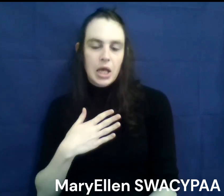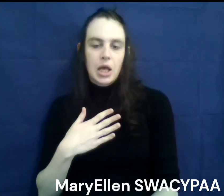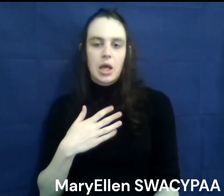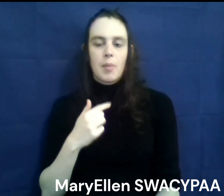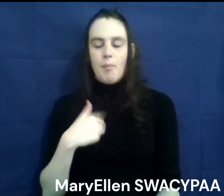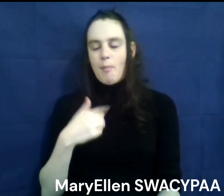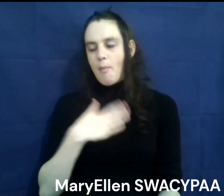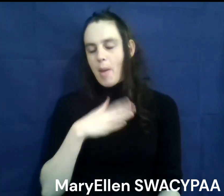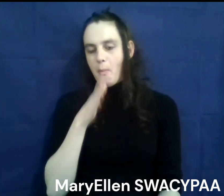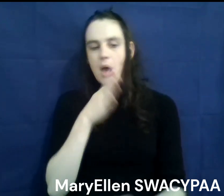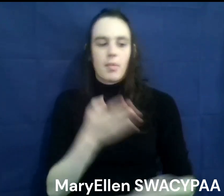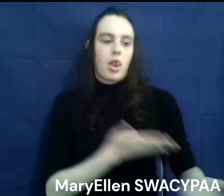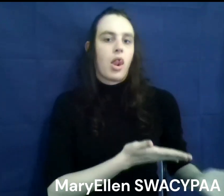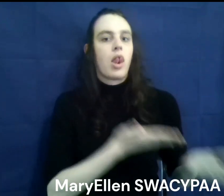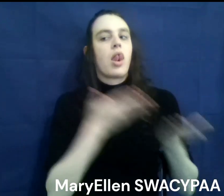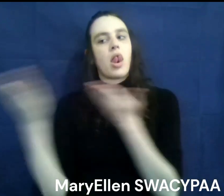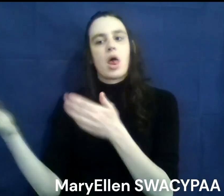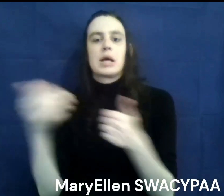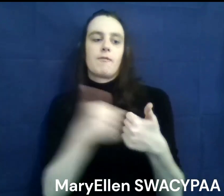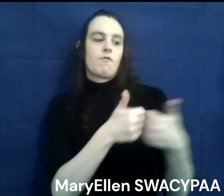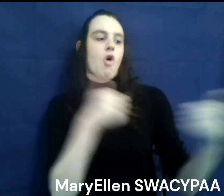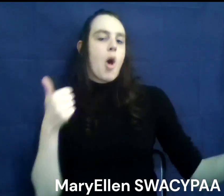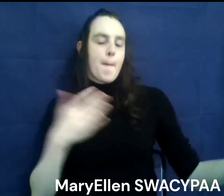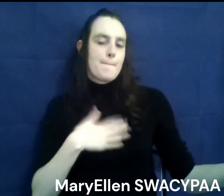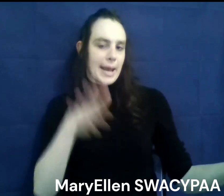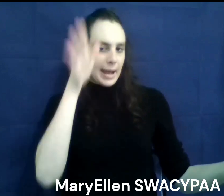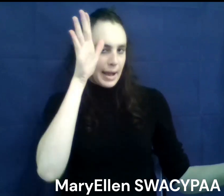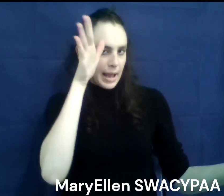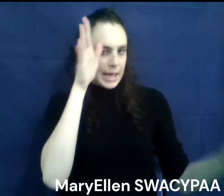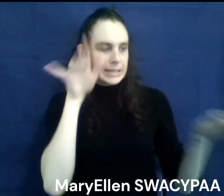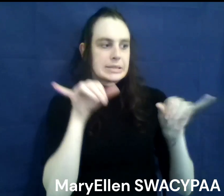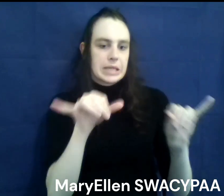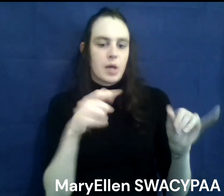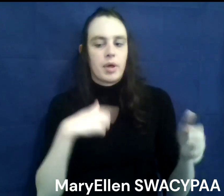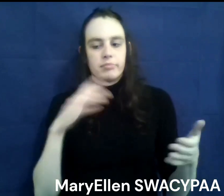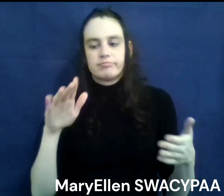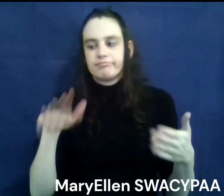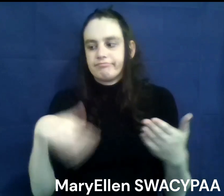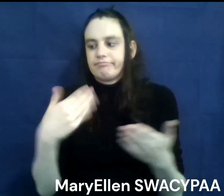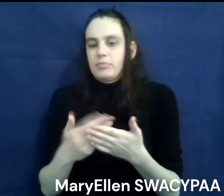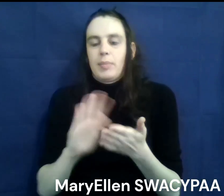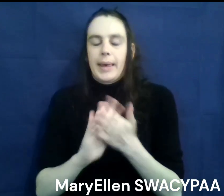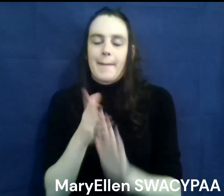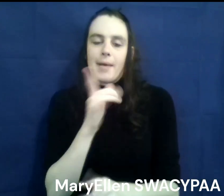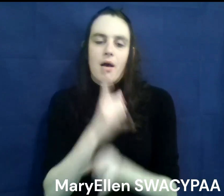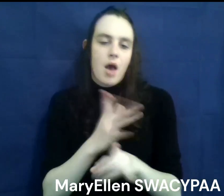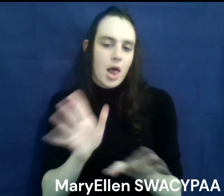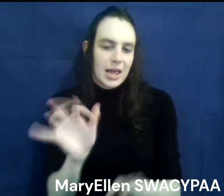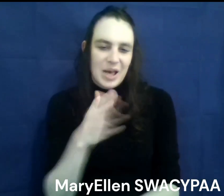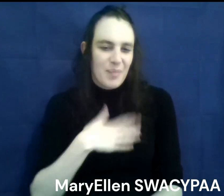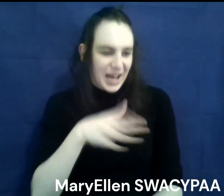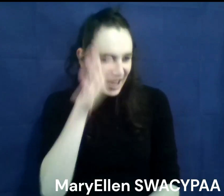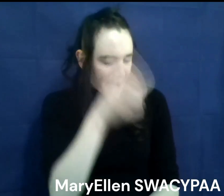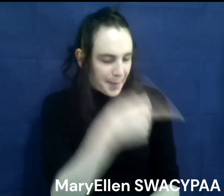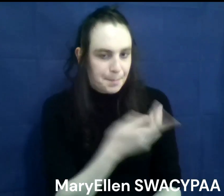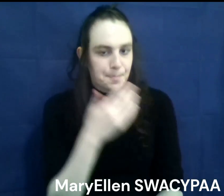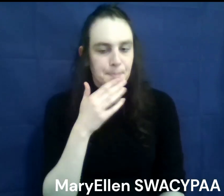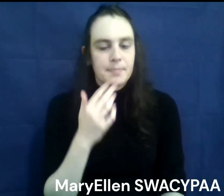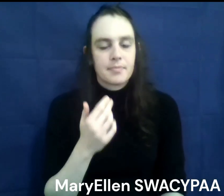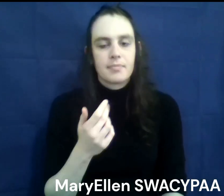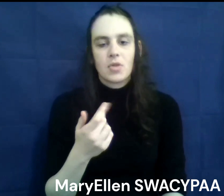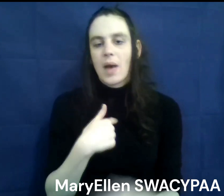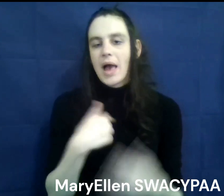as she could across the country. I still ended up being an alcoholic, just like my dad, right? So there's that. And I've got a normie